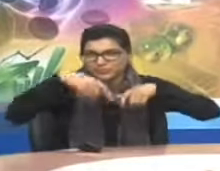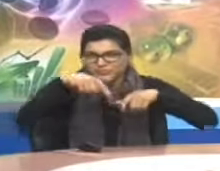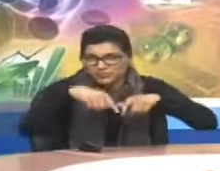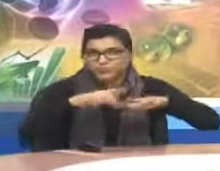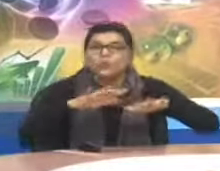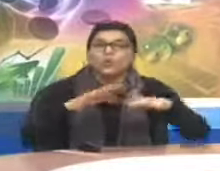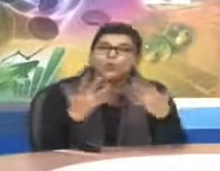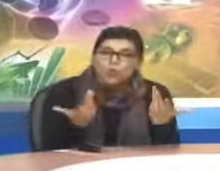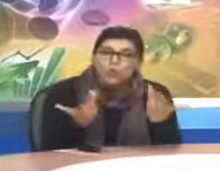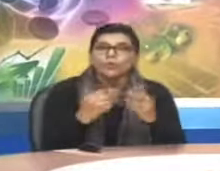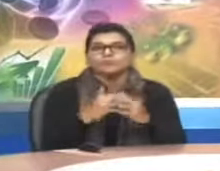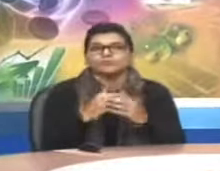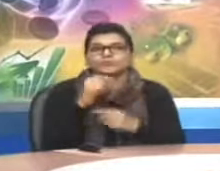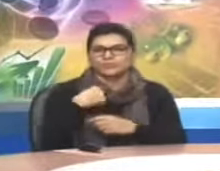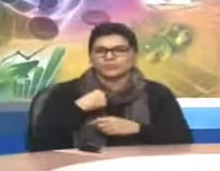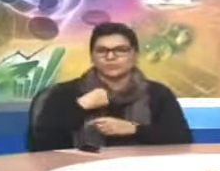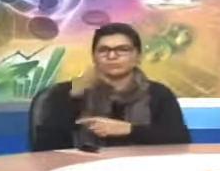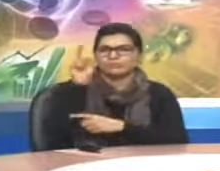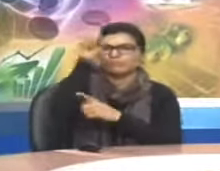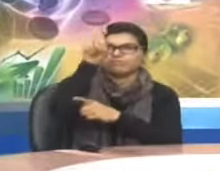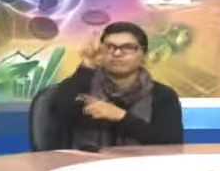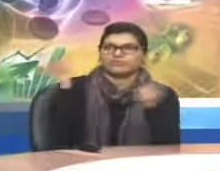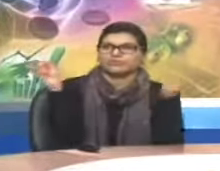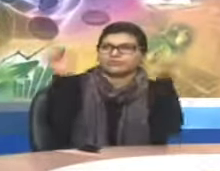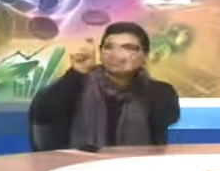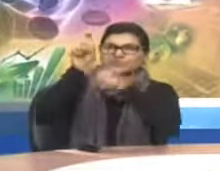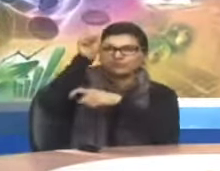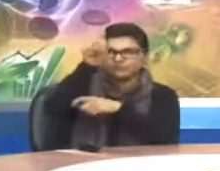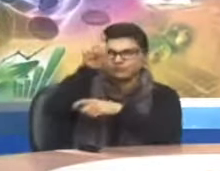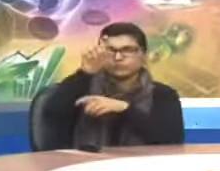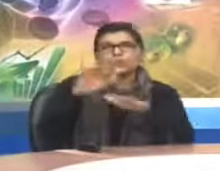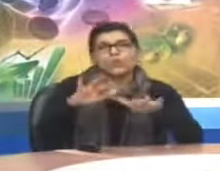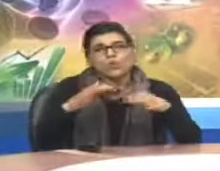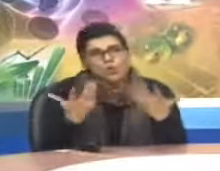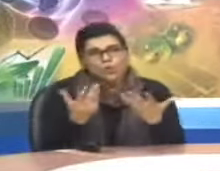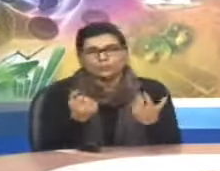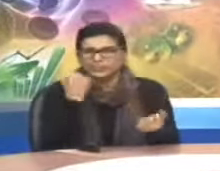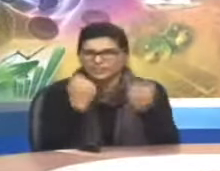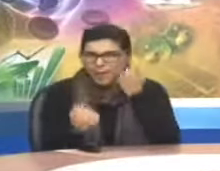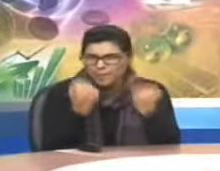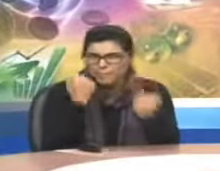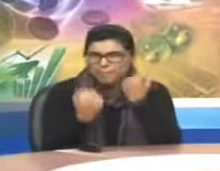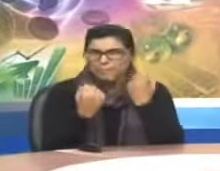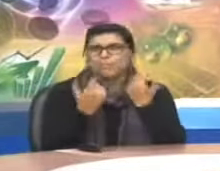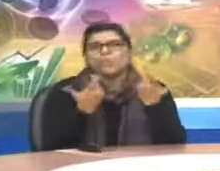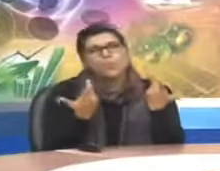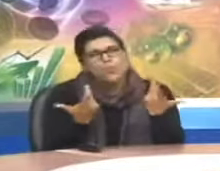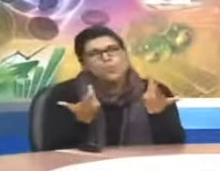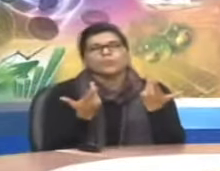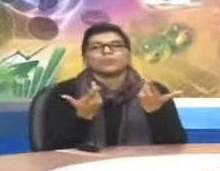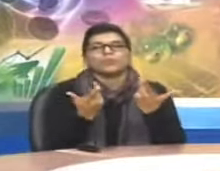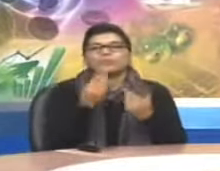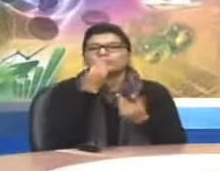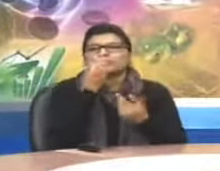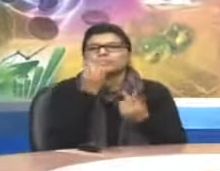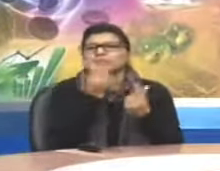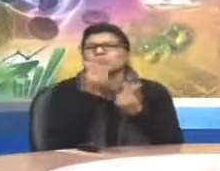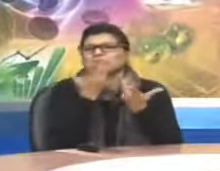different kinds of clothes, and the hangers or the items we use for